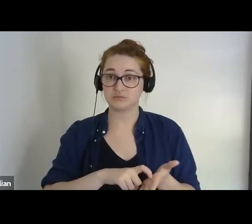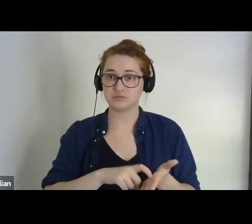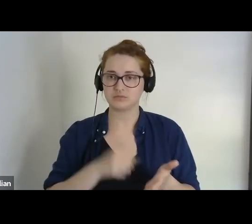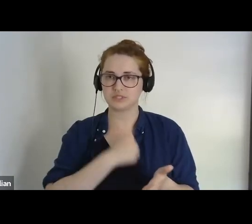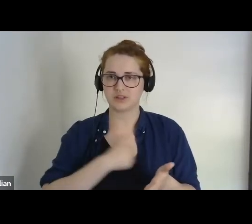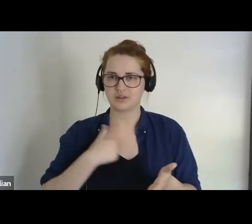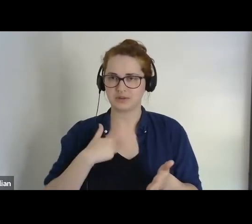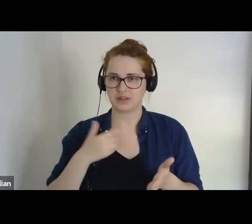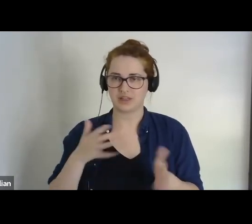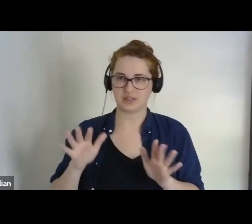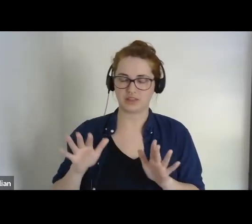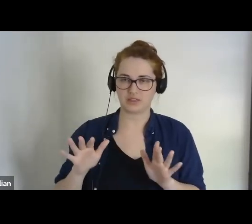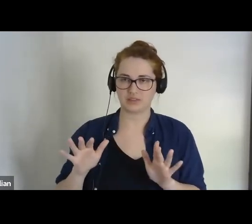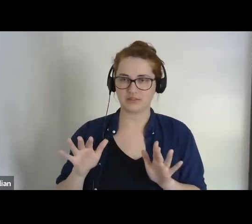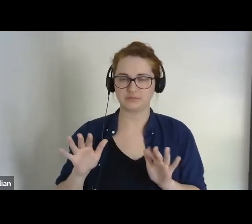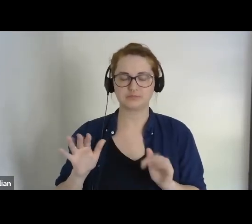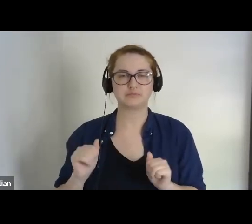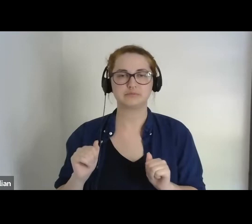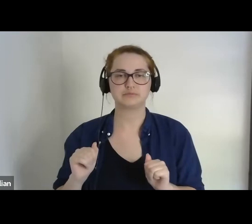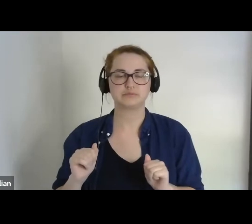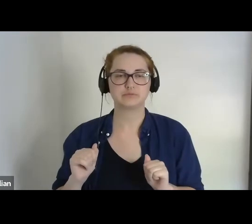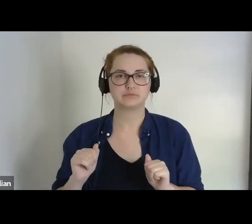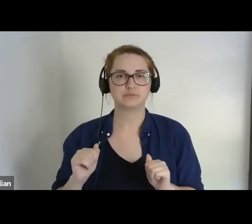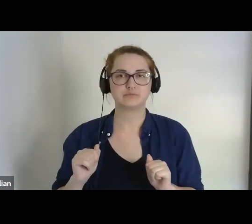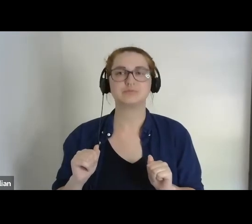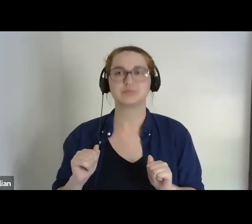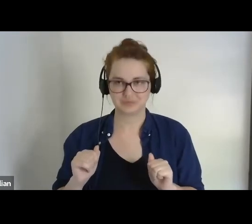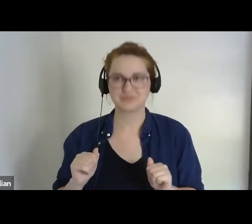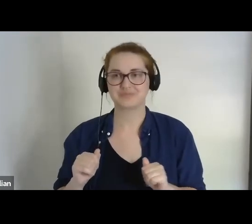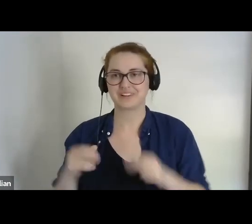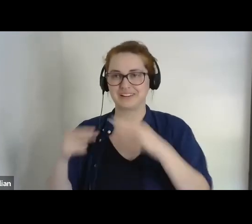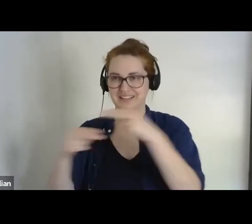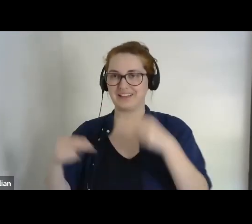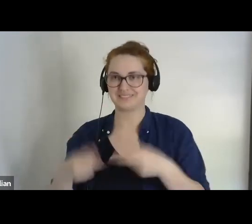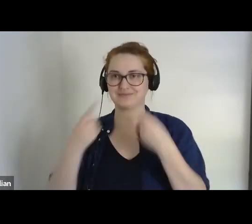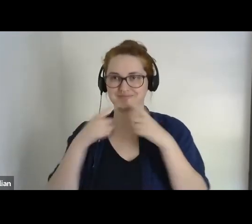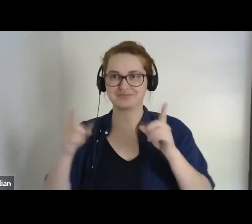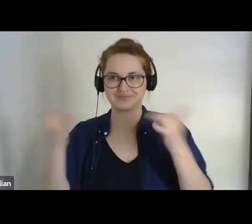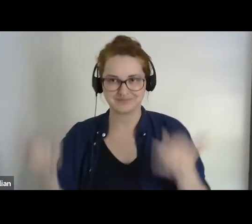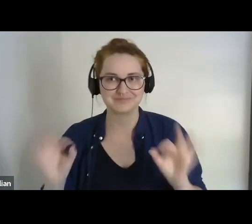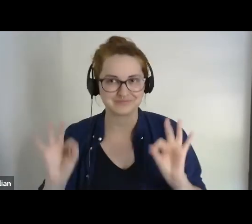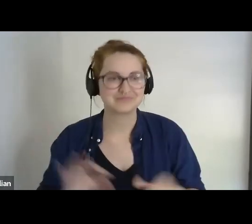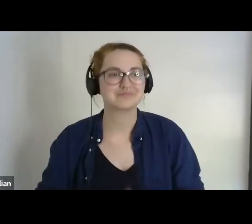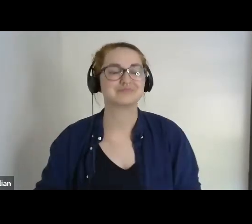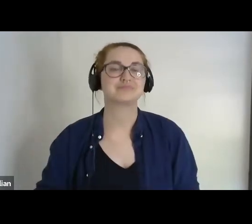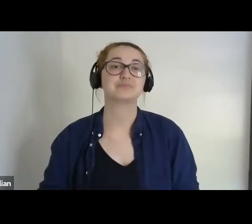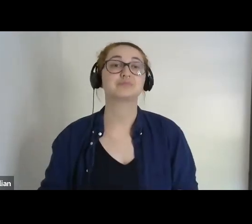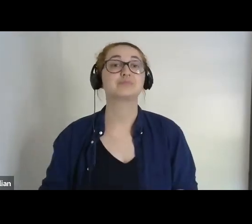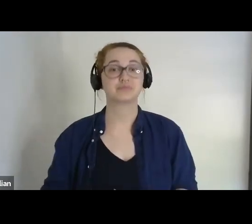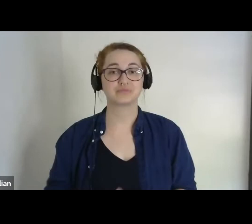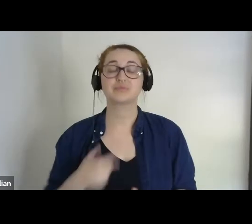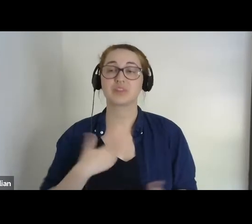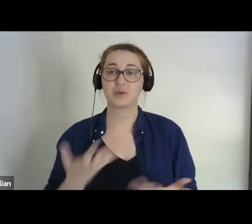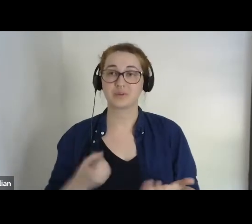sorry, I'm just going to, there we go, the slides are working well now. Okay, I would like to